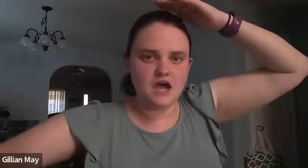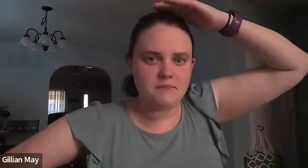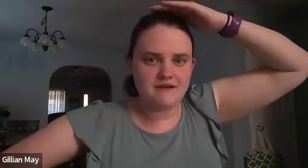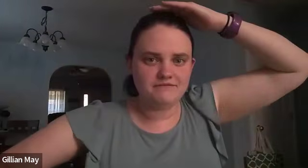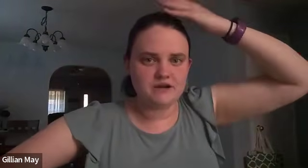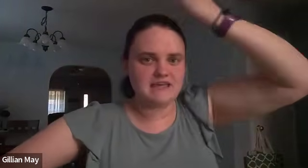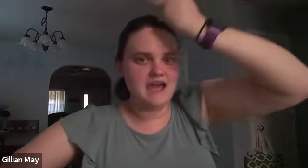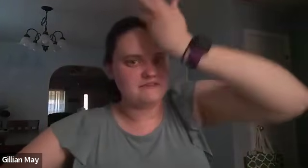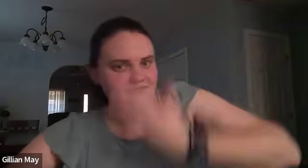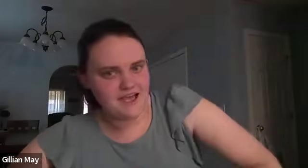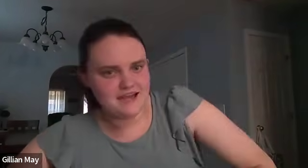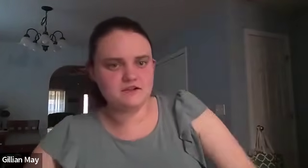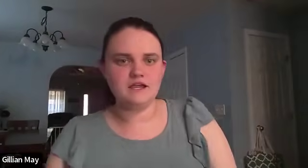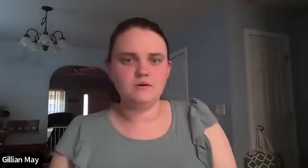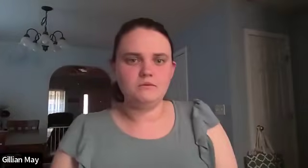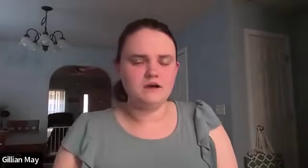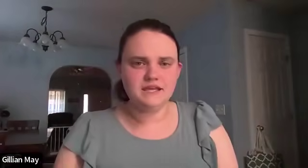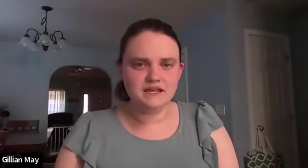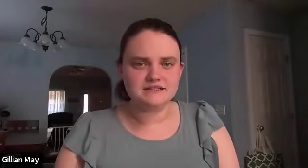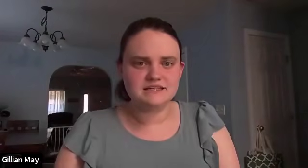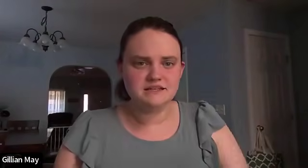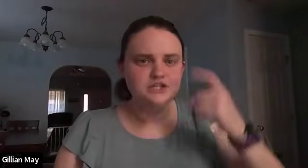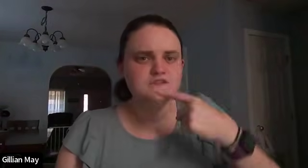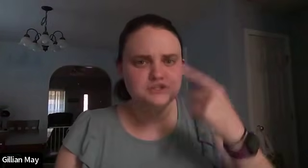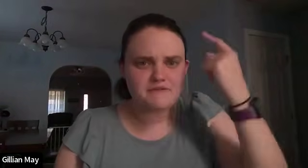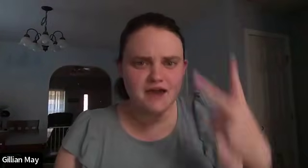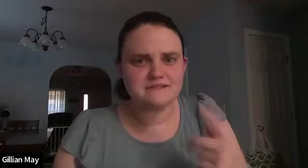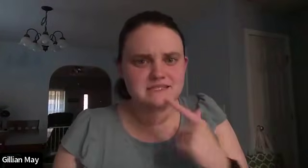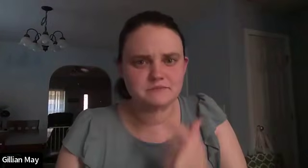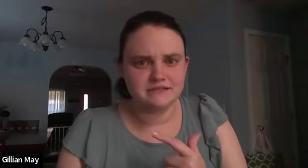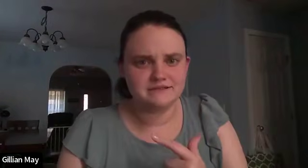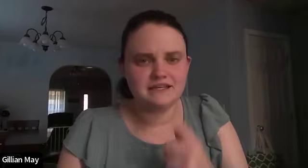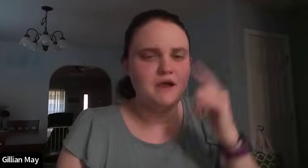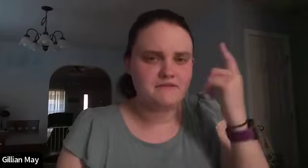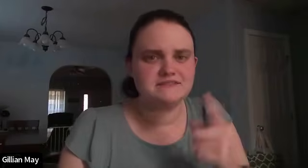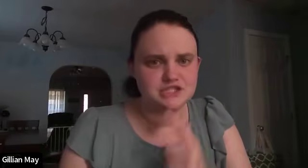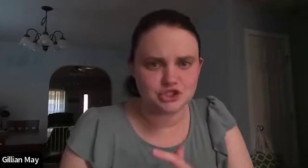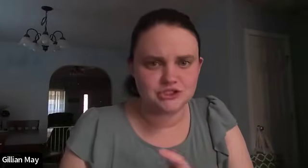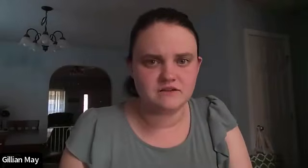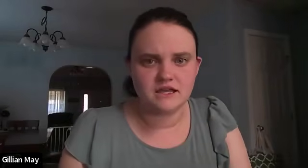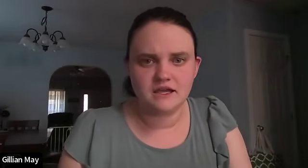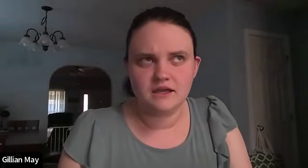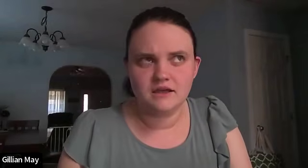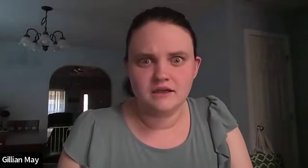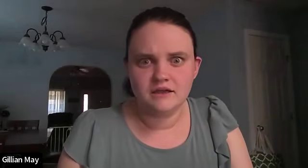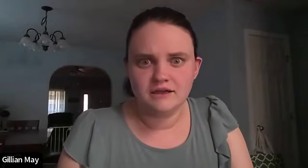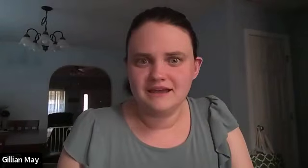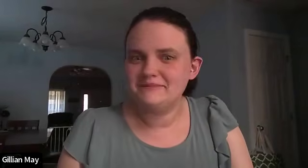top half? Where's the half in the line? And they're like, what? And I said, you said you have half a sibling, like you have half sister. And they're like, and I'm